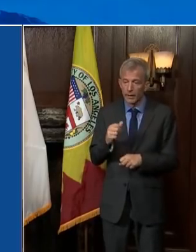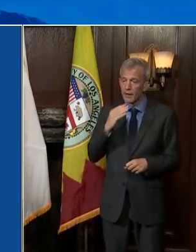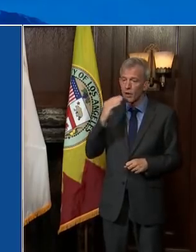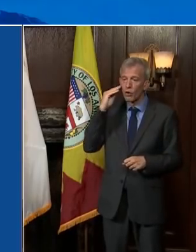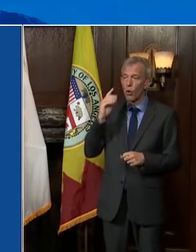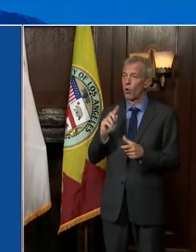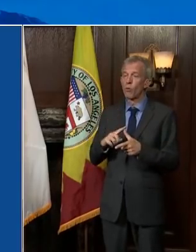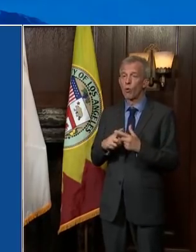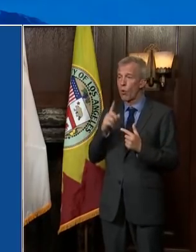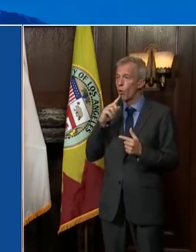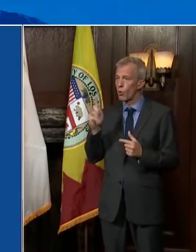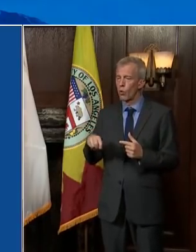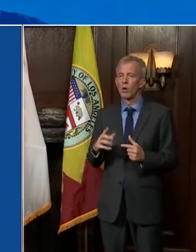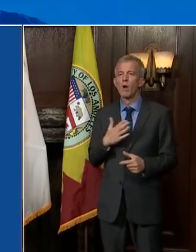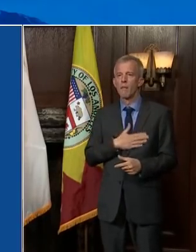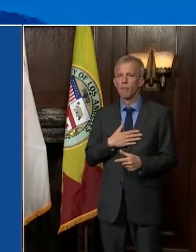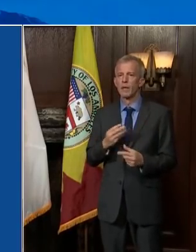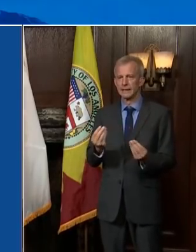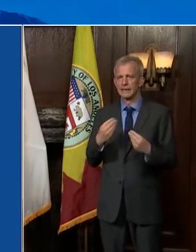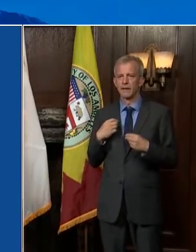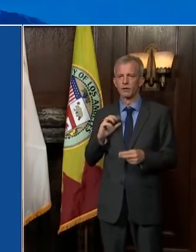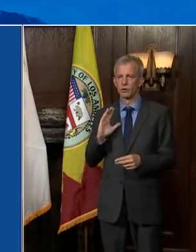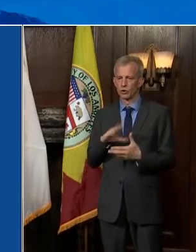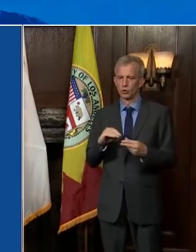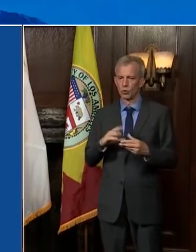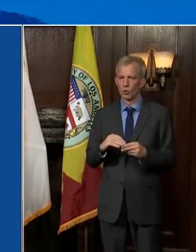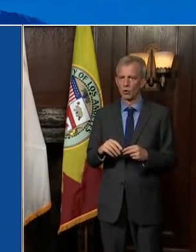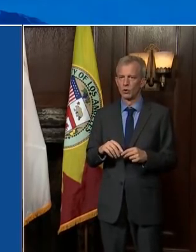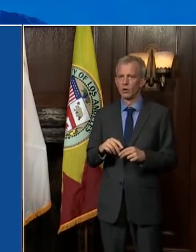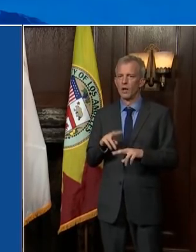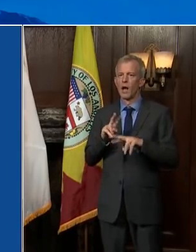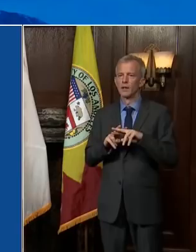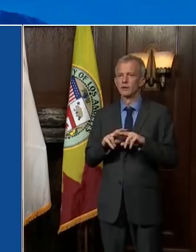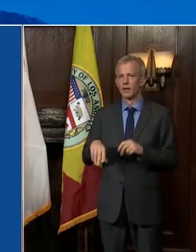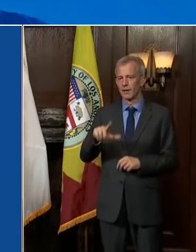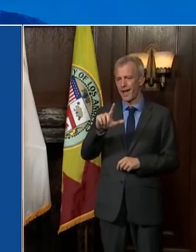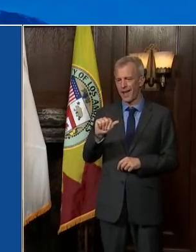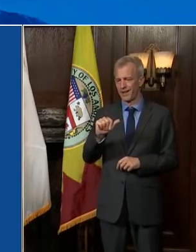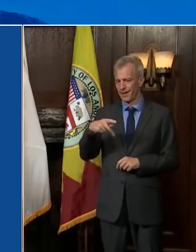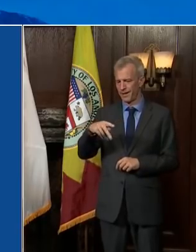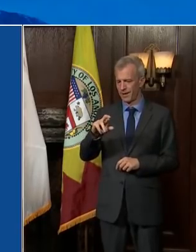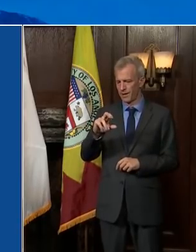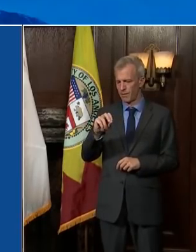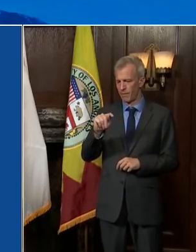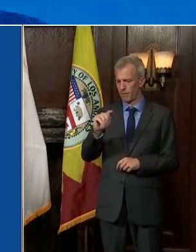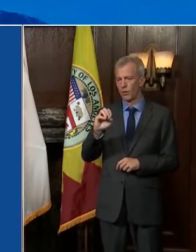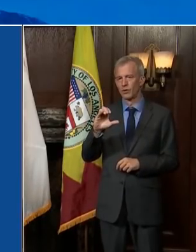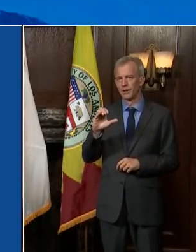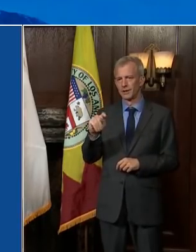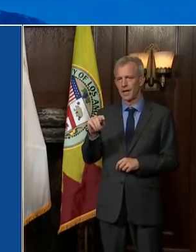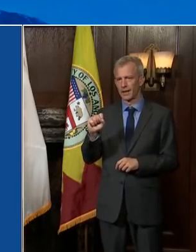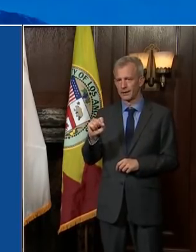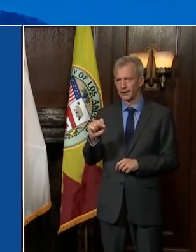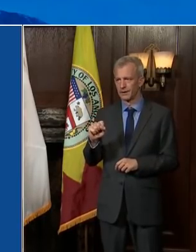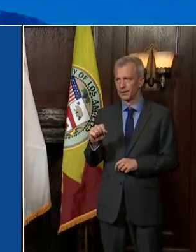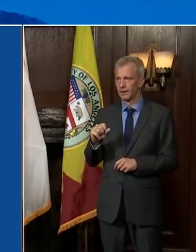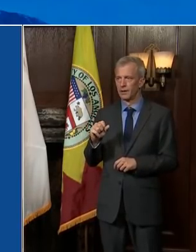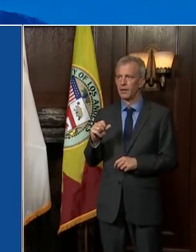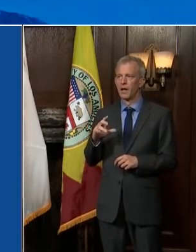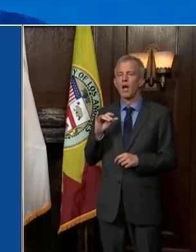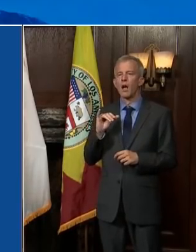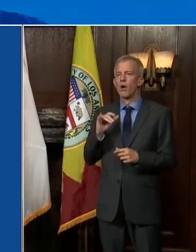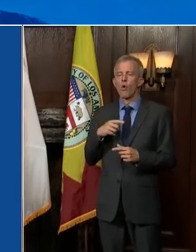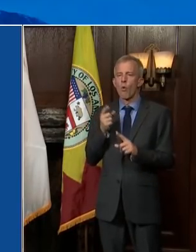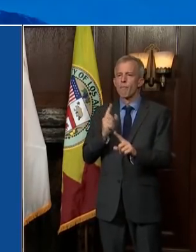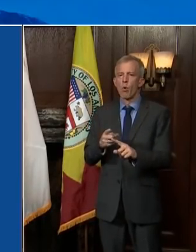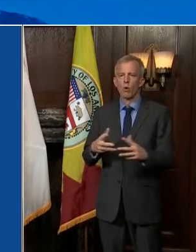to share those stories with this hashtag, LA Protects. LA Protects is all about making sure that our medical personnel